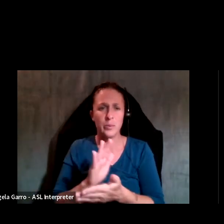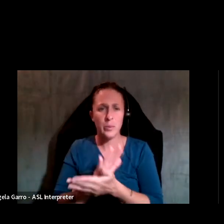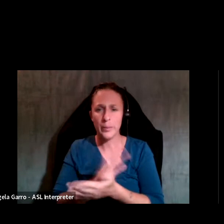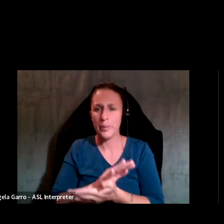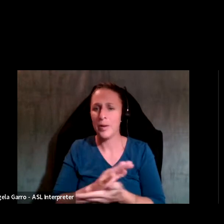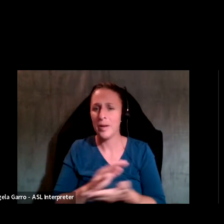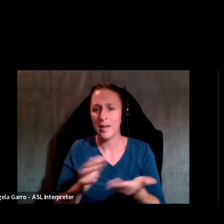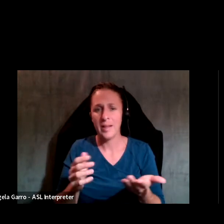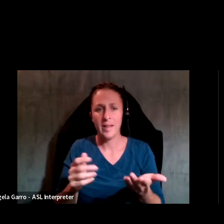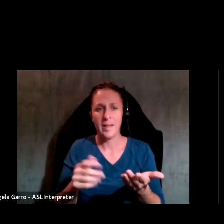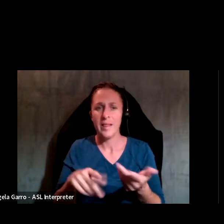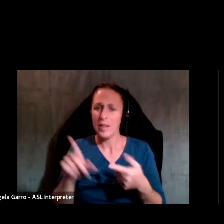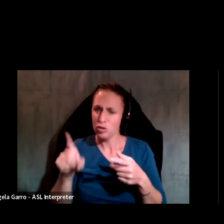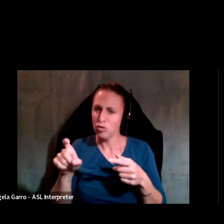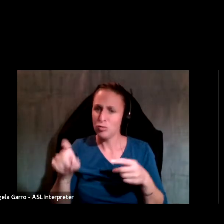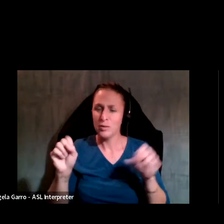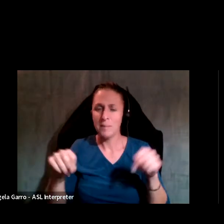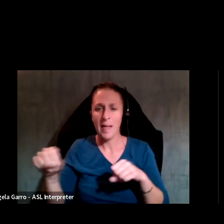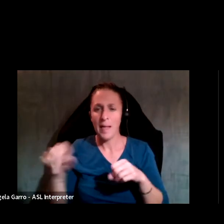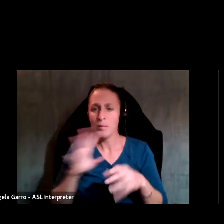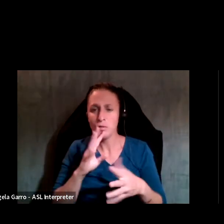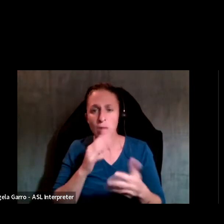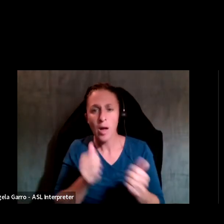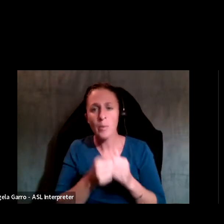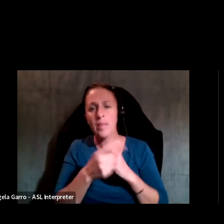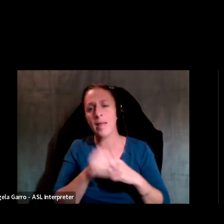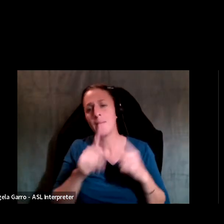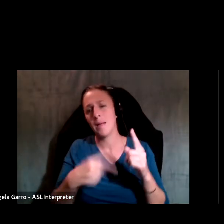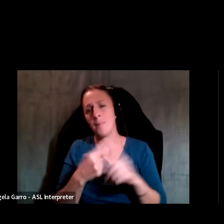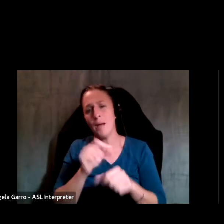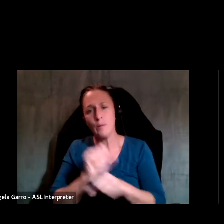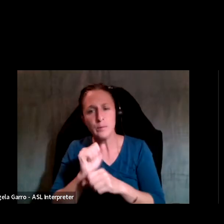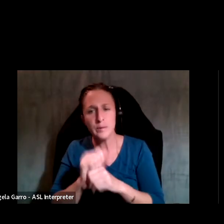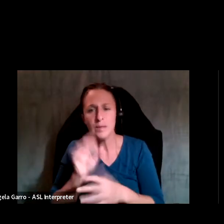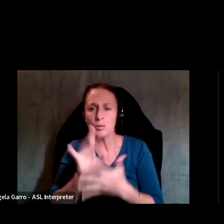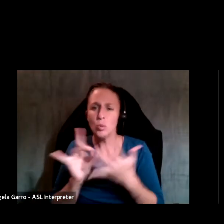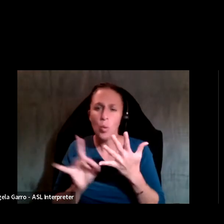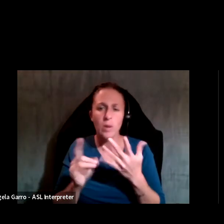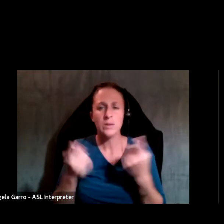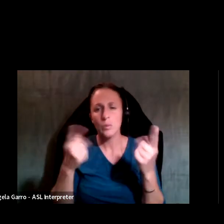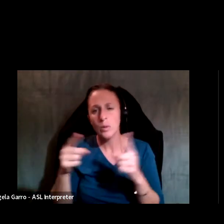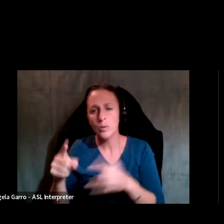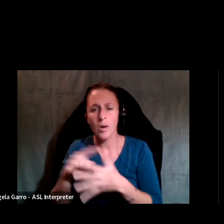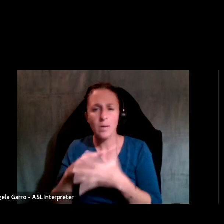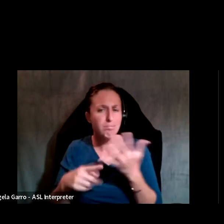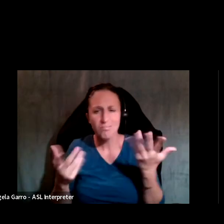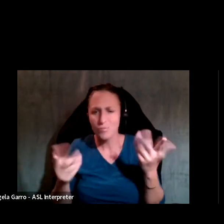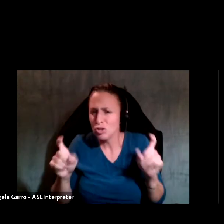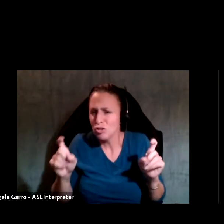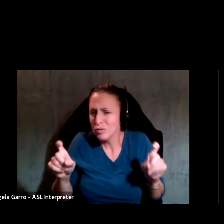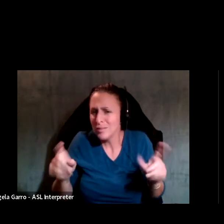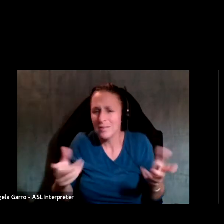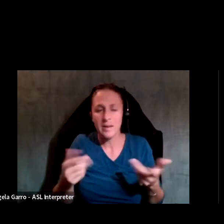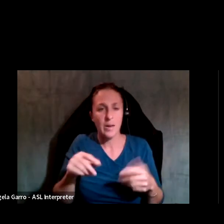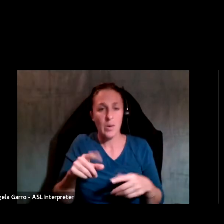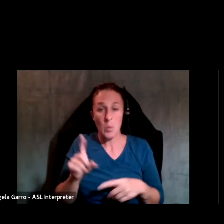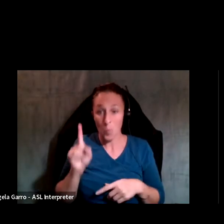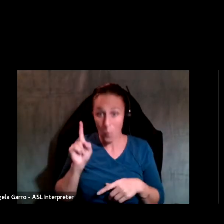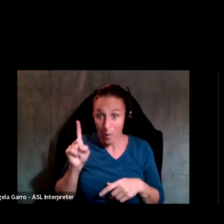be able to talk to them about career choices, about what's going on and stuff. And is